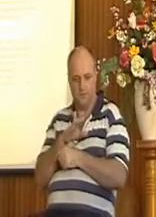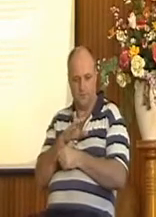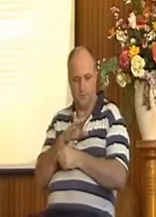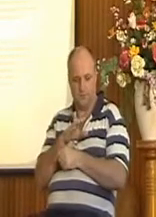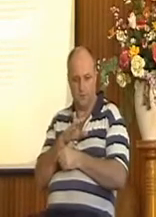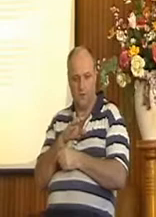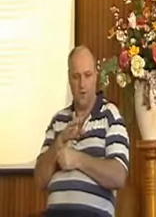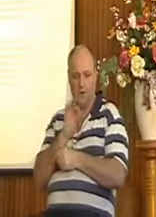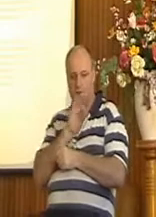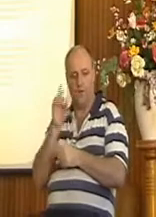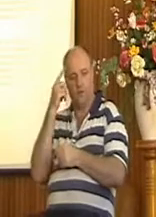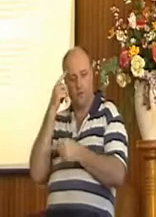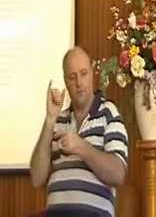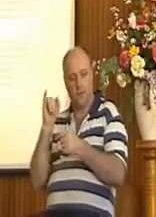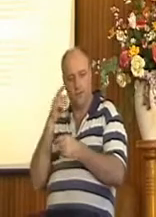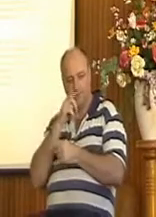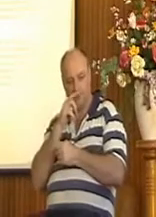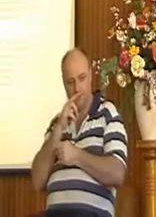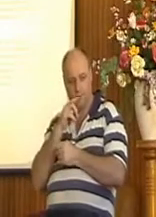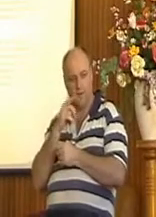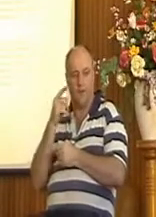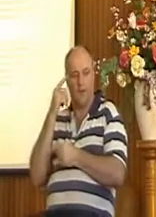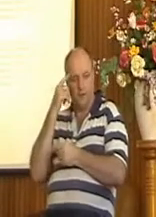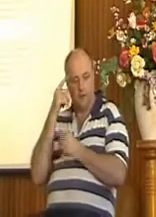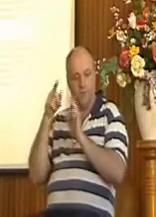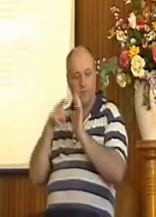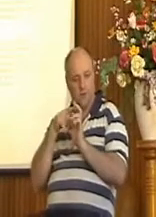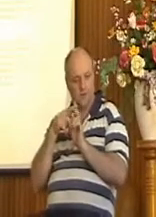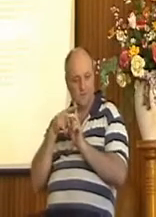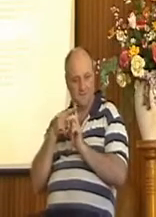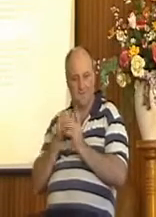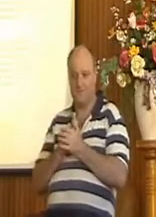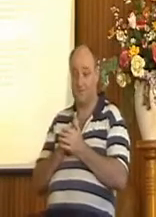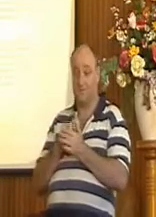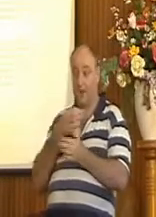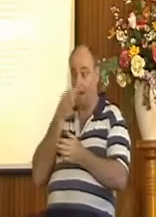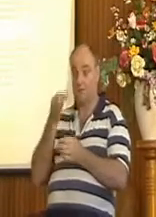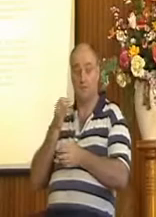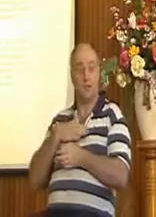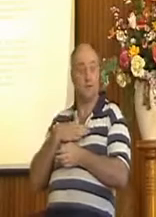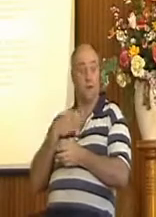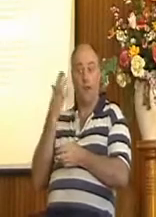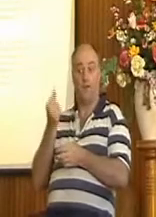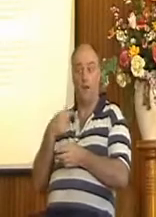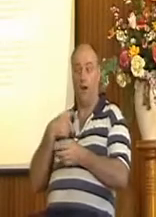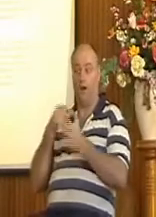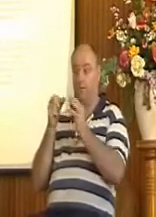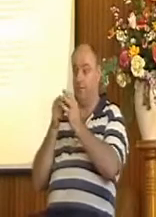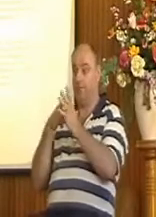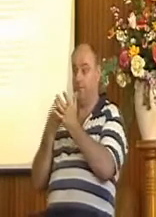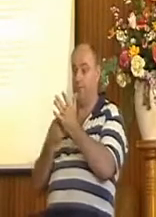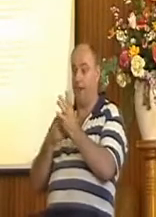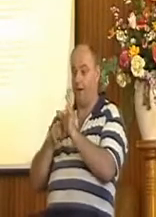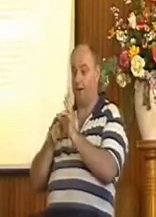here that I have Barry Shackleton in my heart? Can I say it? Does my heart